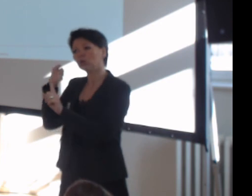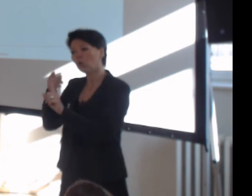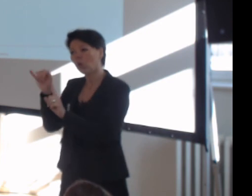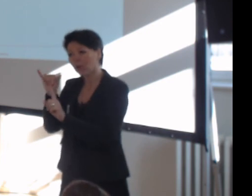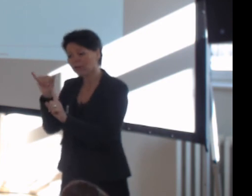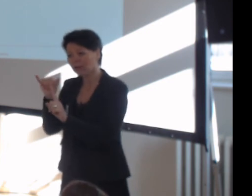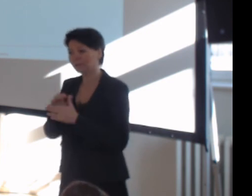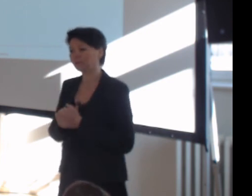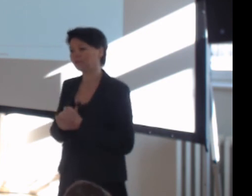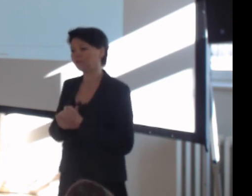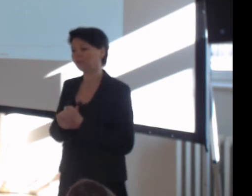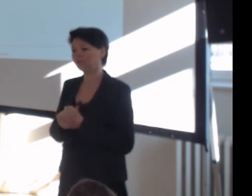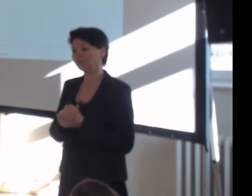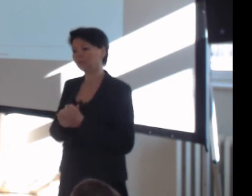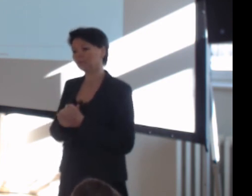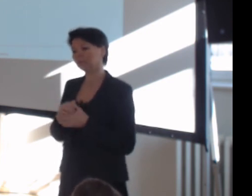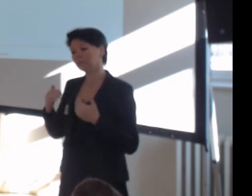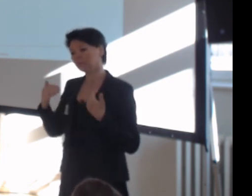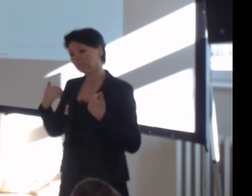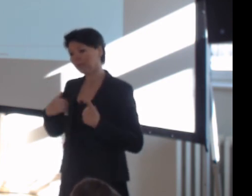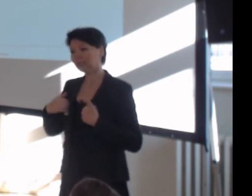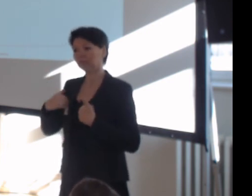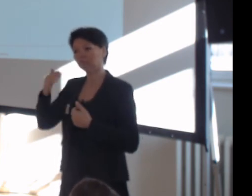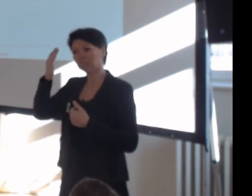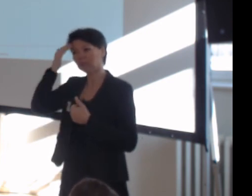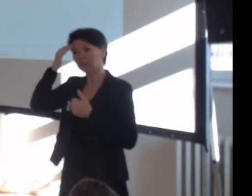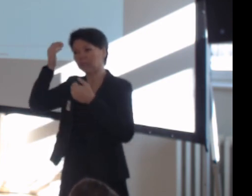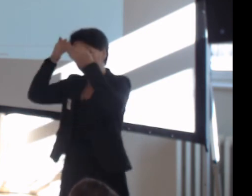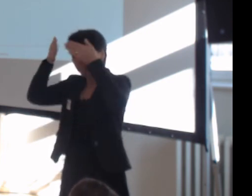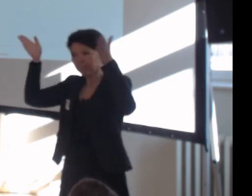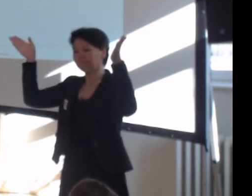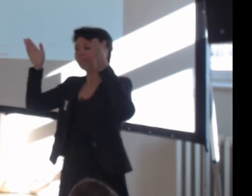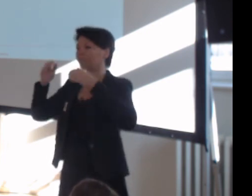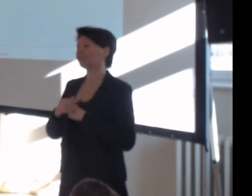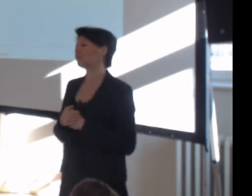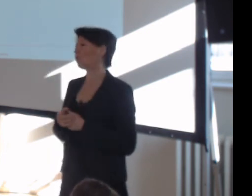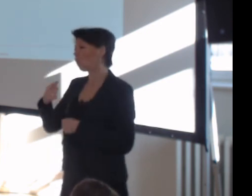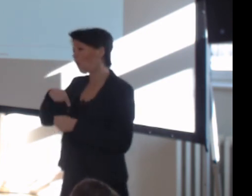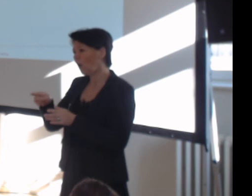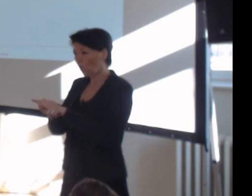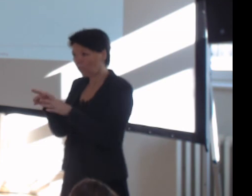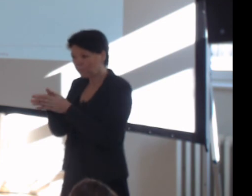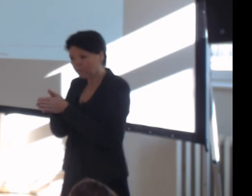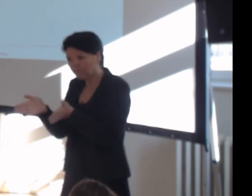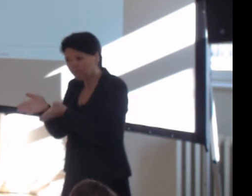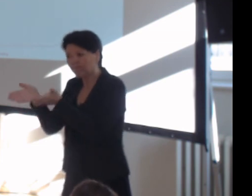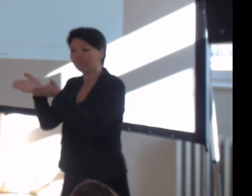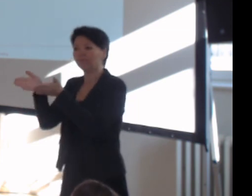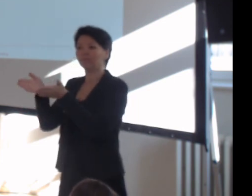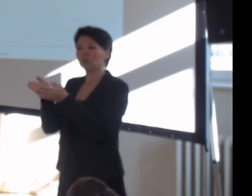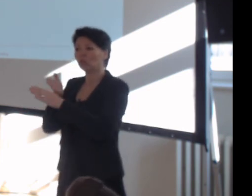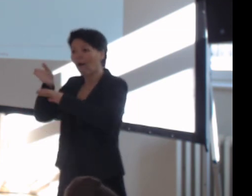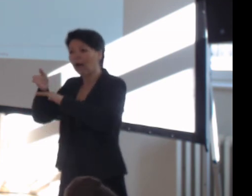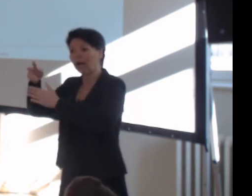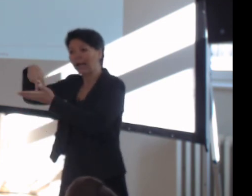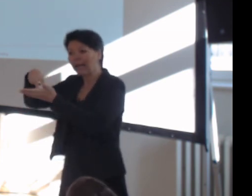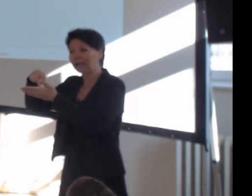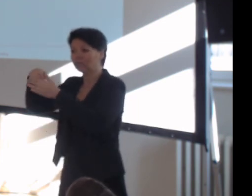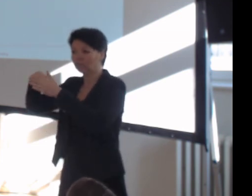leading or extensive knowledge and the user in focus, MTM promotes accessible reading in